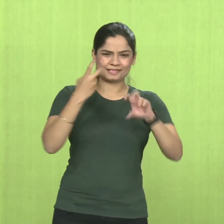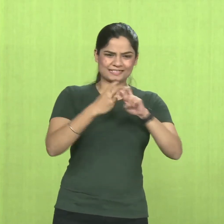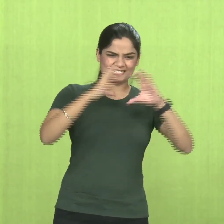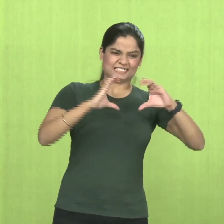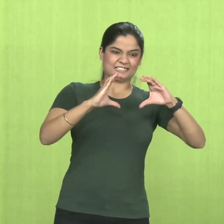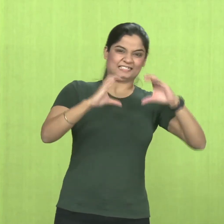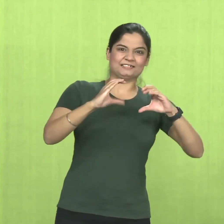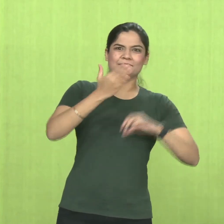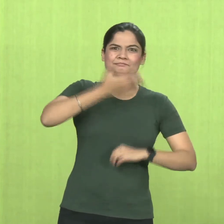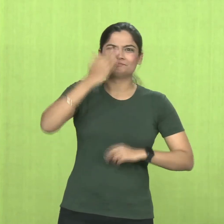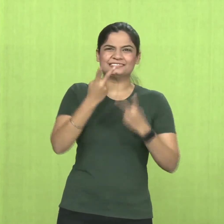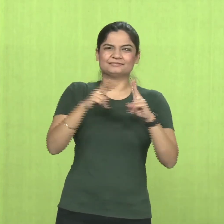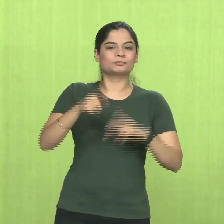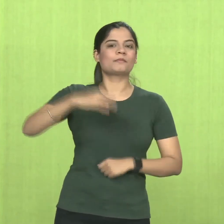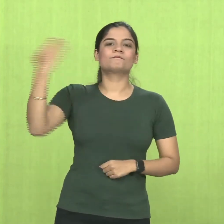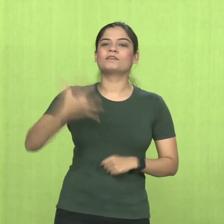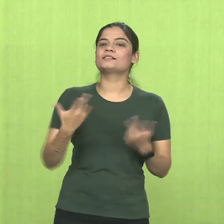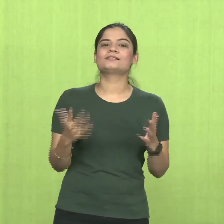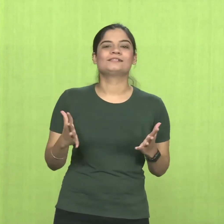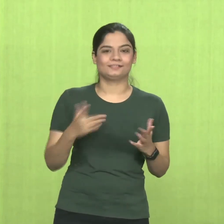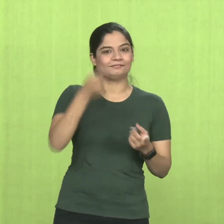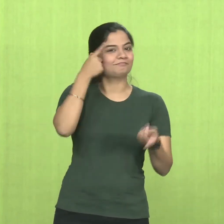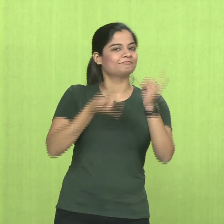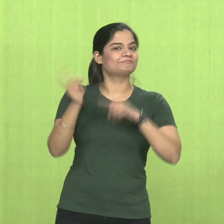Sometimes paneer also goes bad, that means the paneer is not fresh.